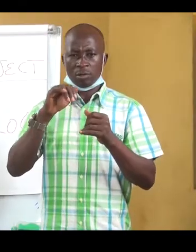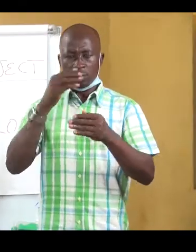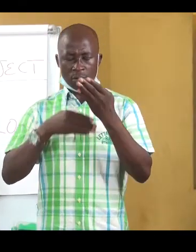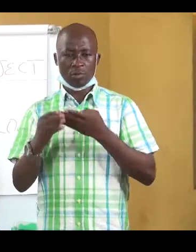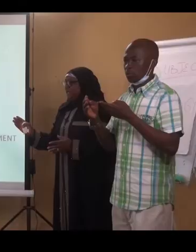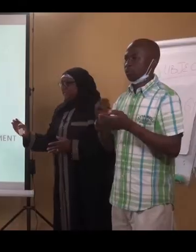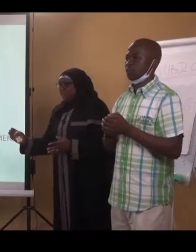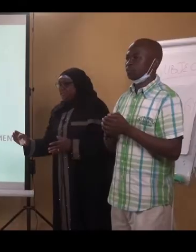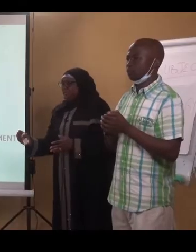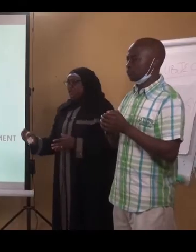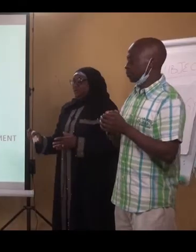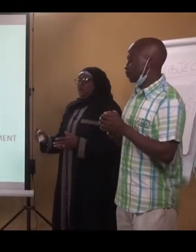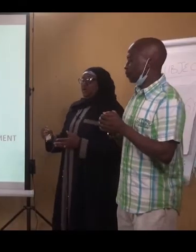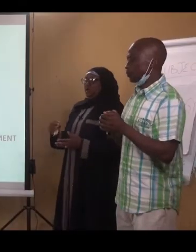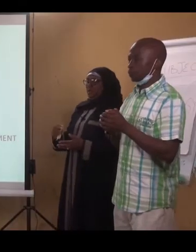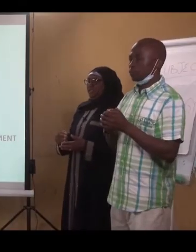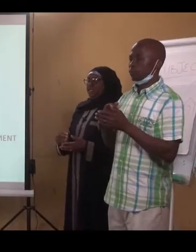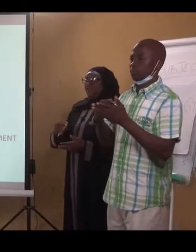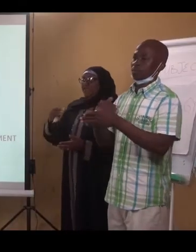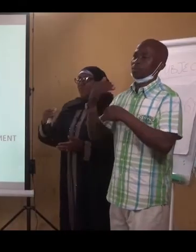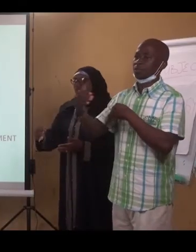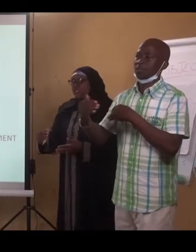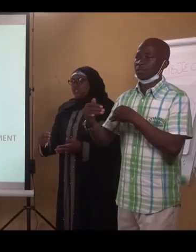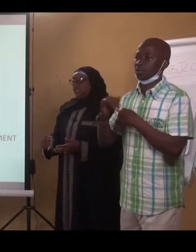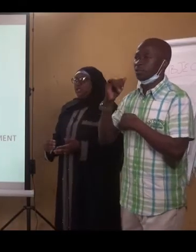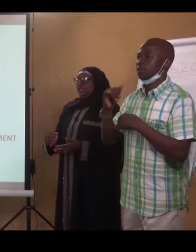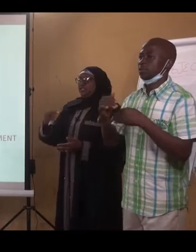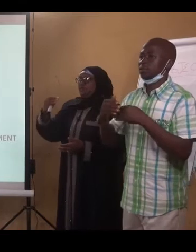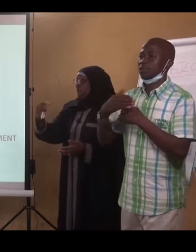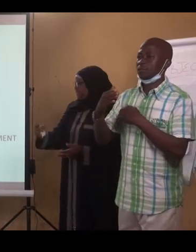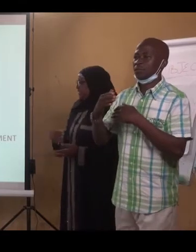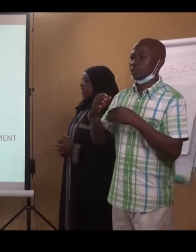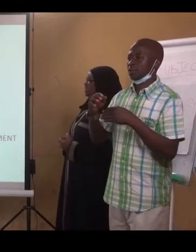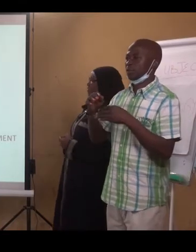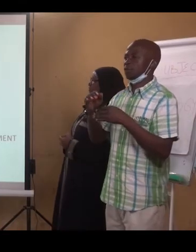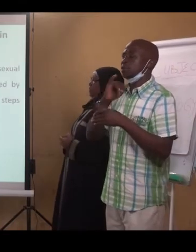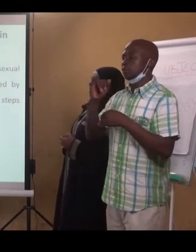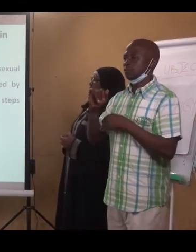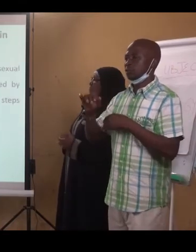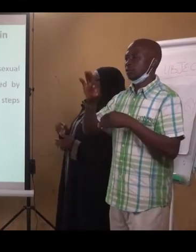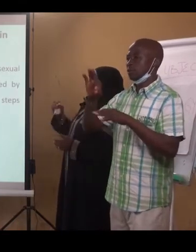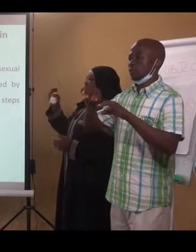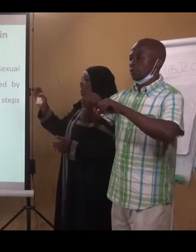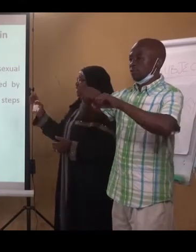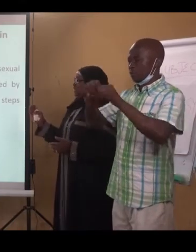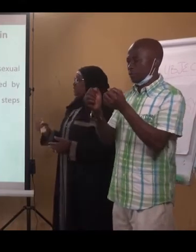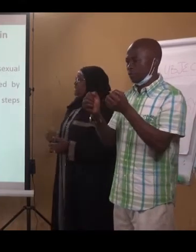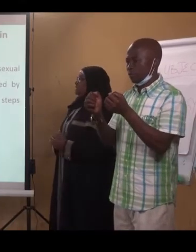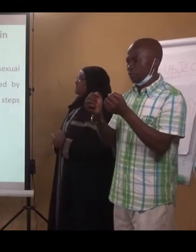So the next process after pollination is fertilization. Pollination is the